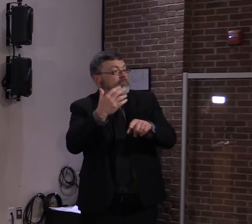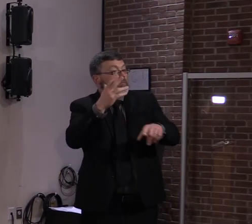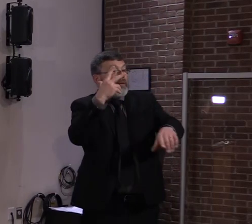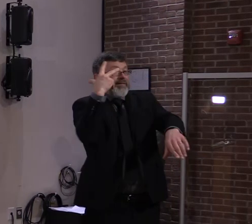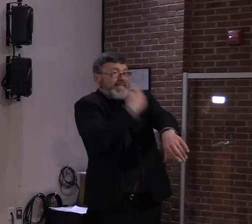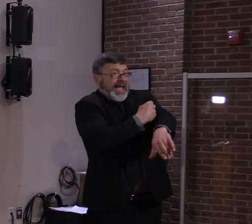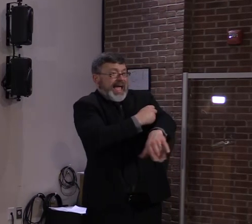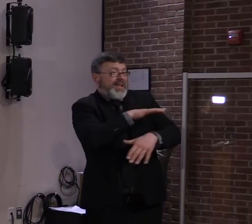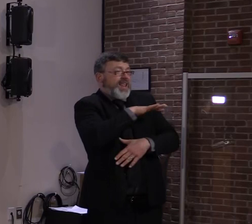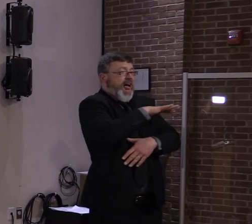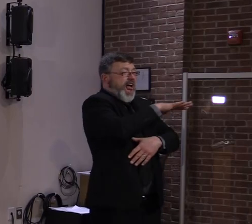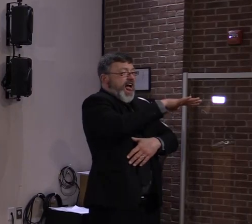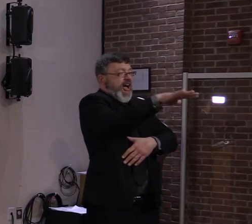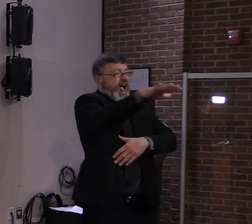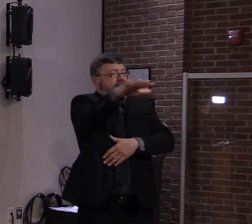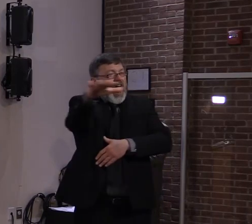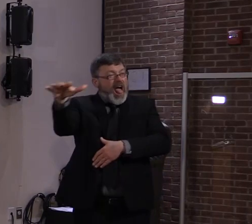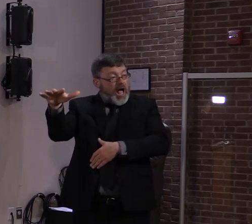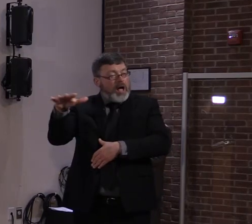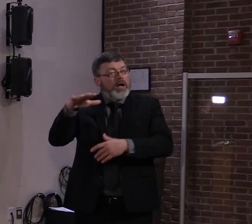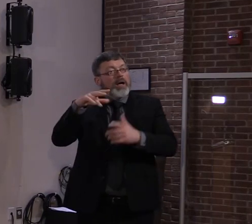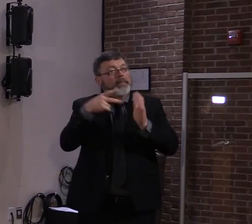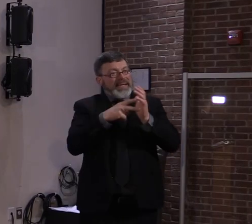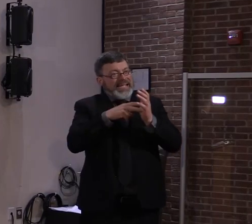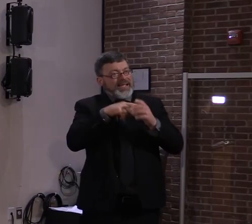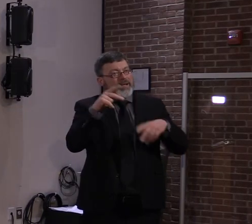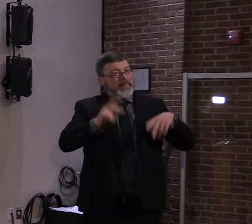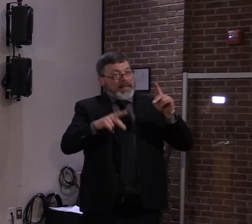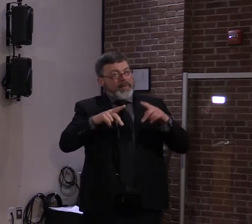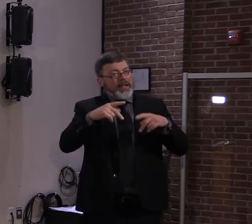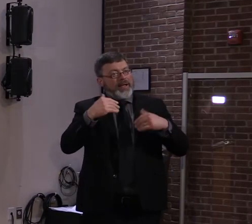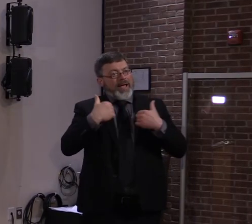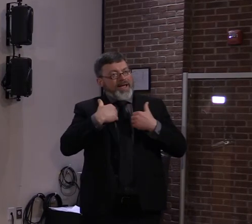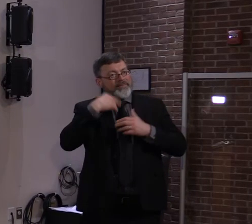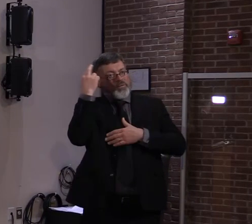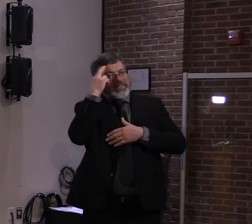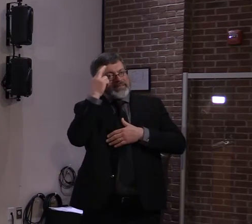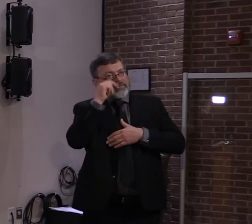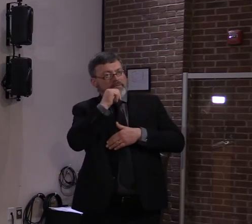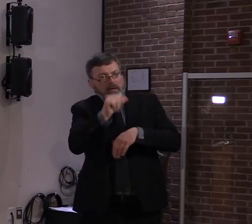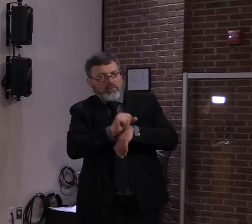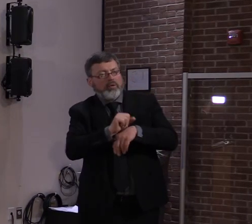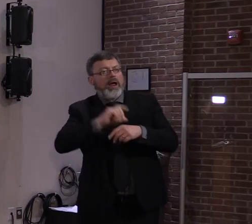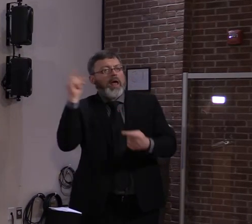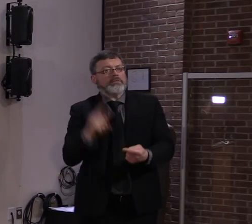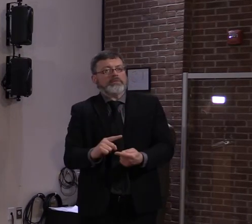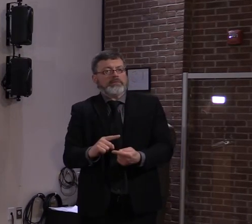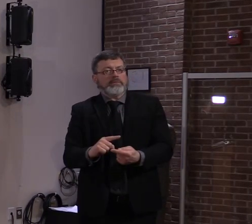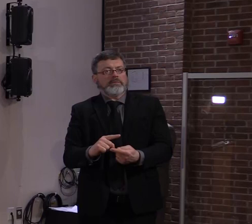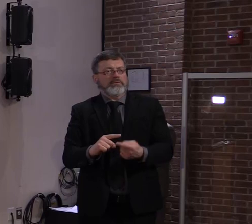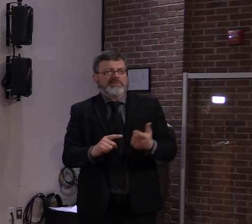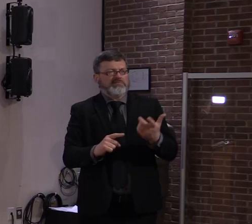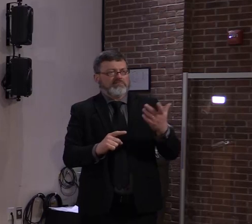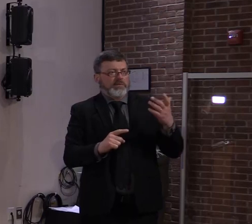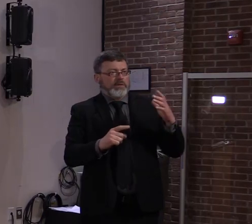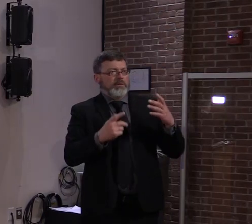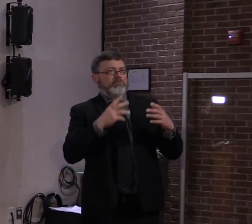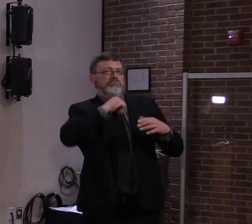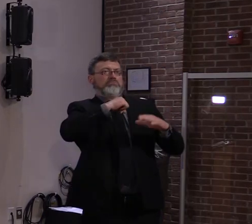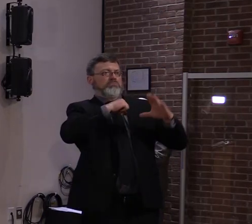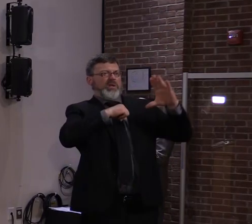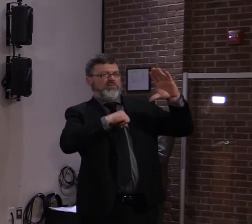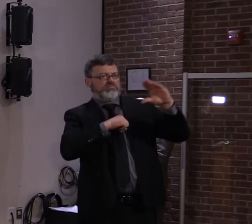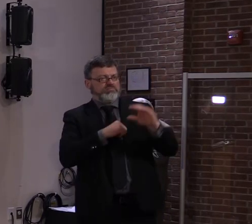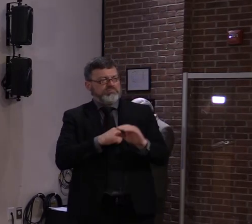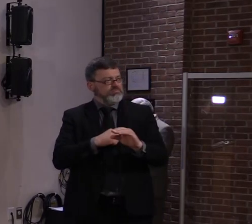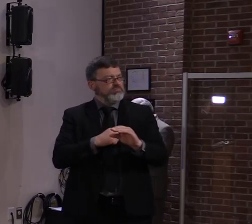Certainly, situations like childcare being suspended or a child going through remote learning,